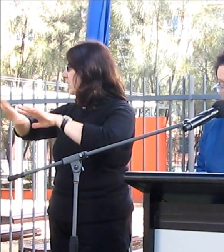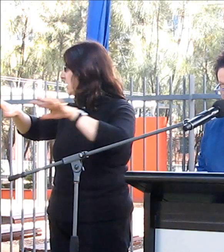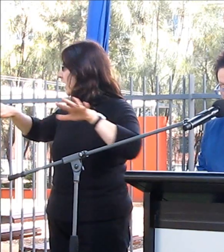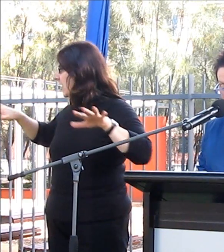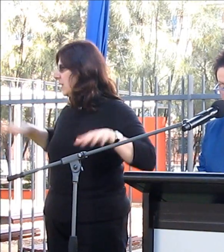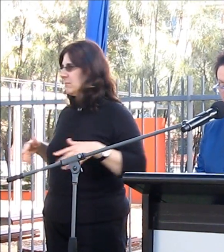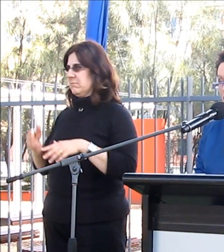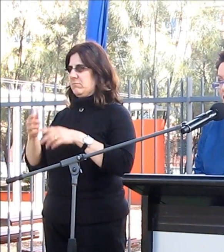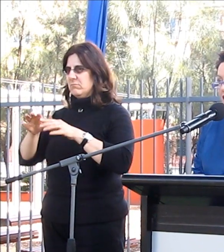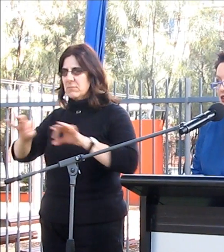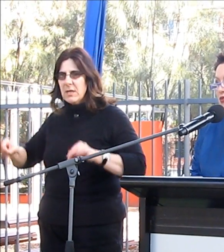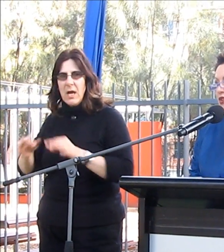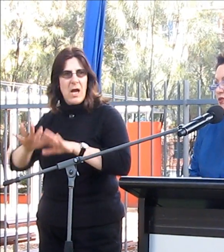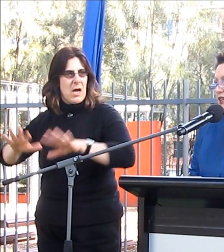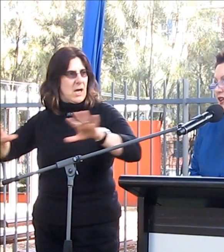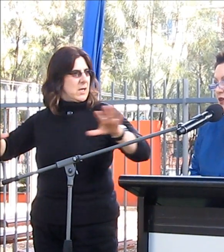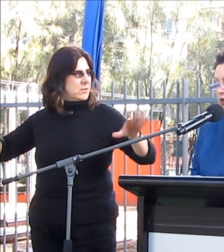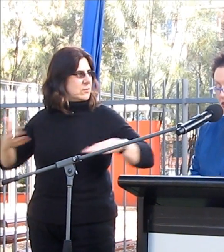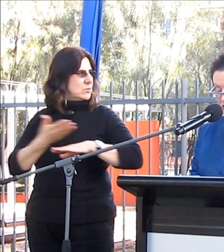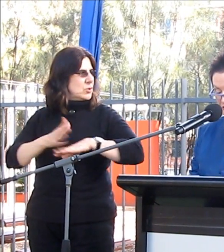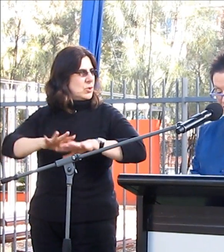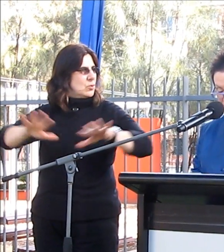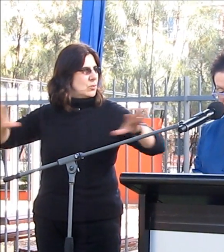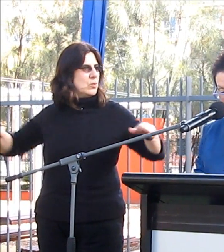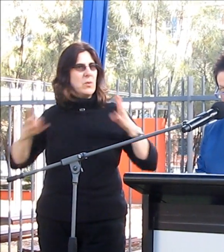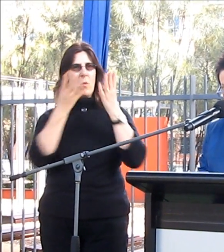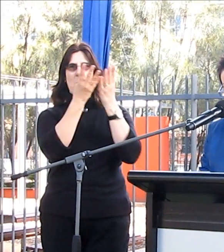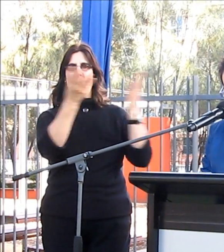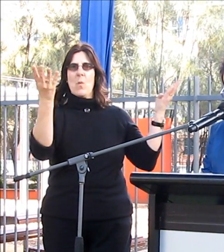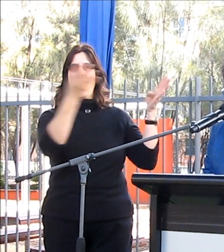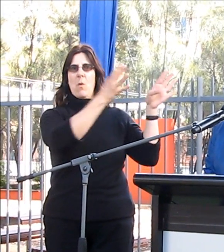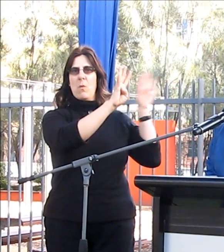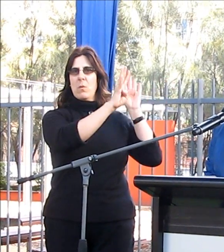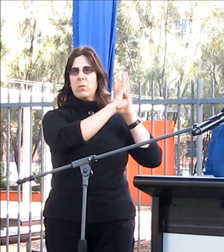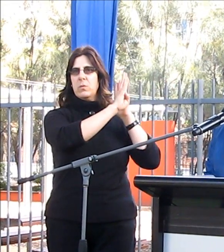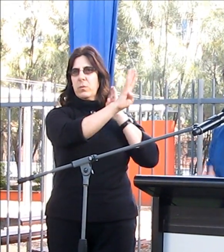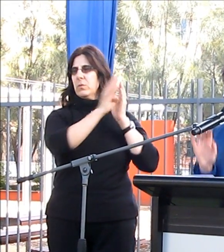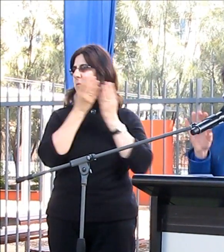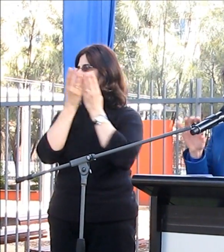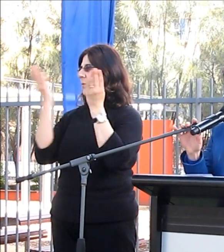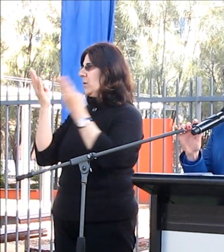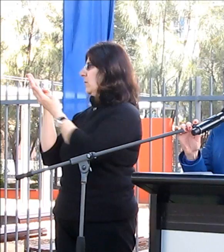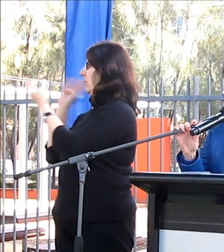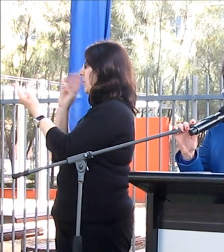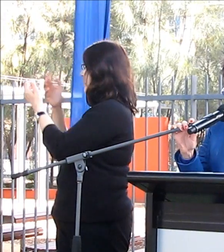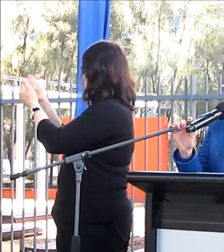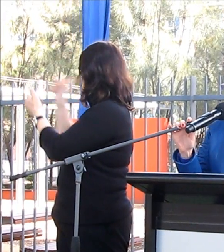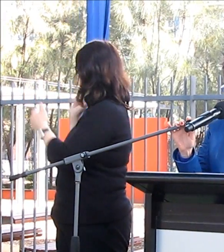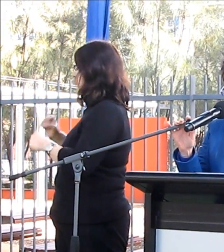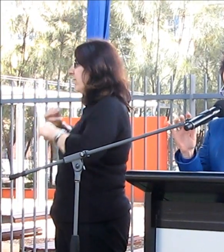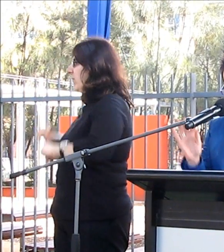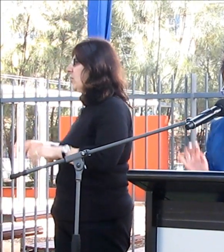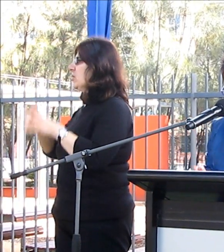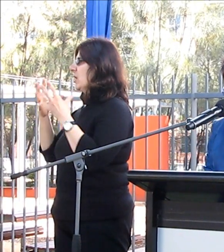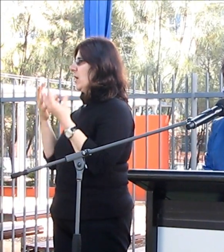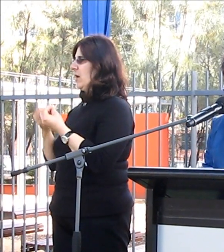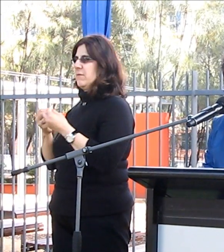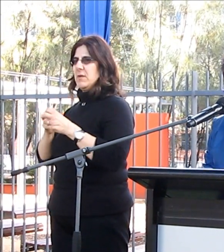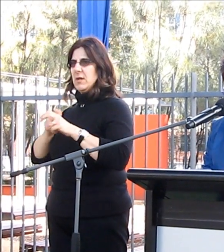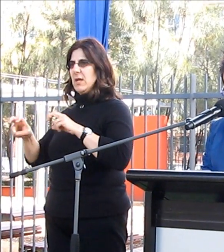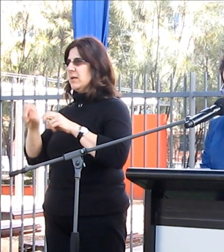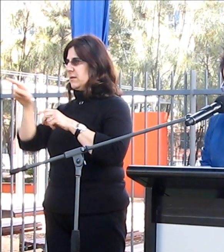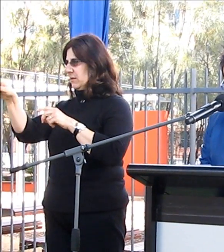new landscaping, new grass, new retaining walls. There's new paving, new park furniture and exercise